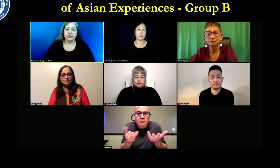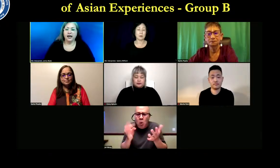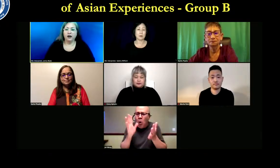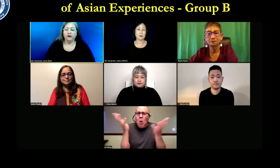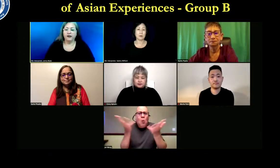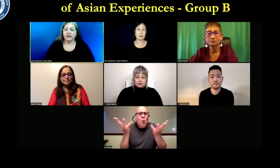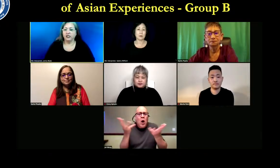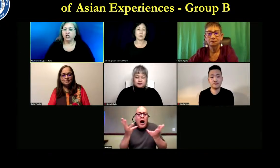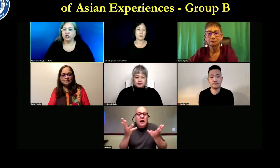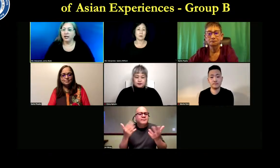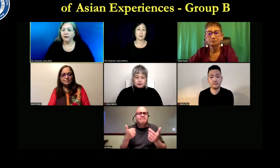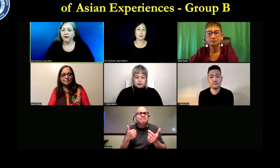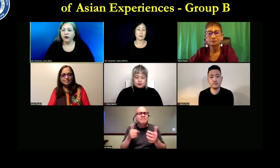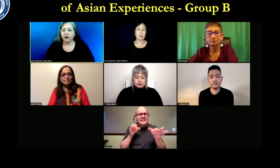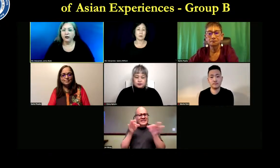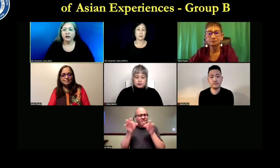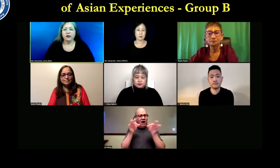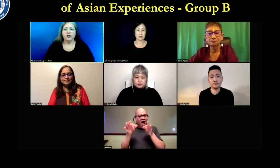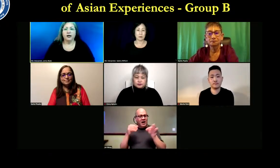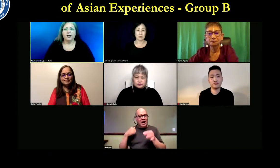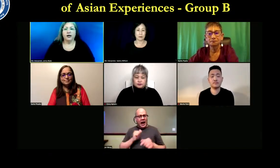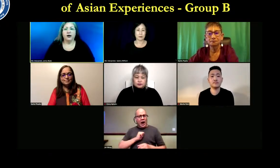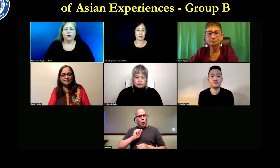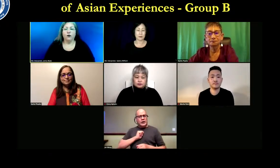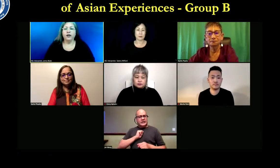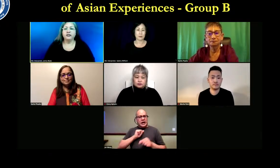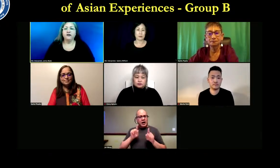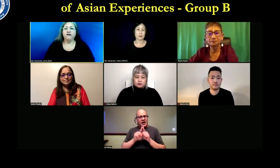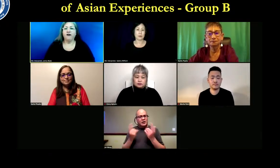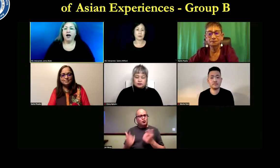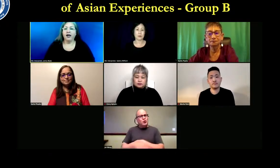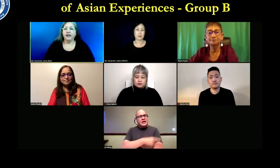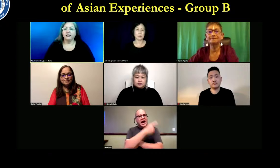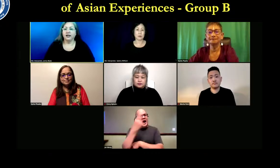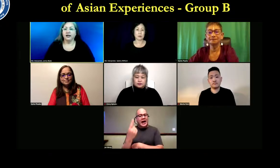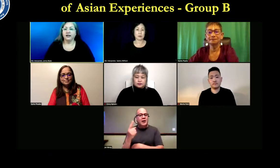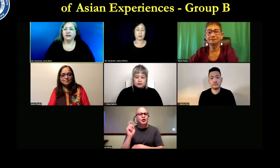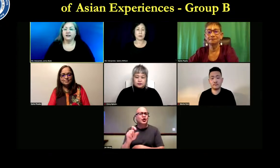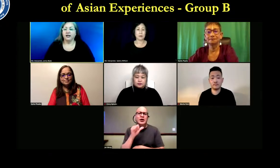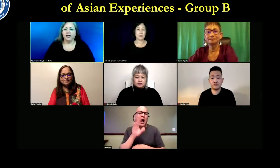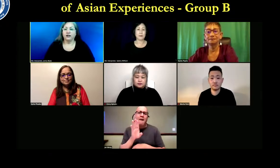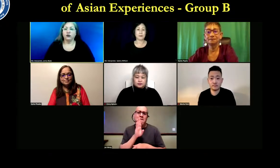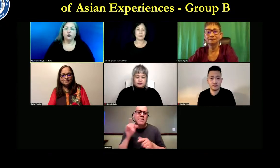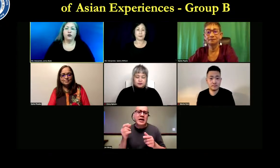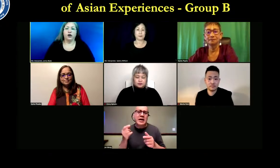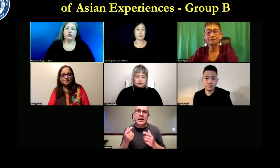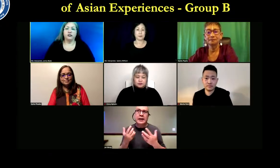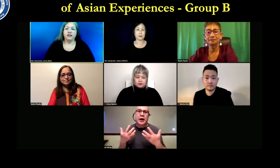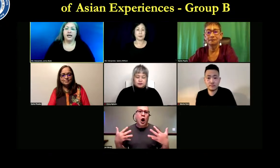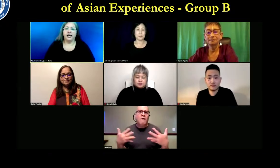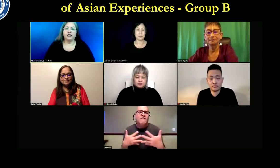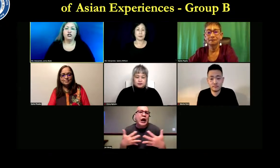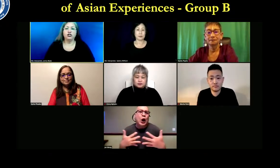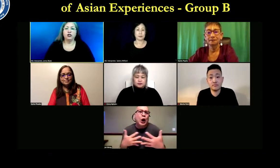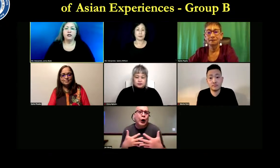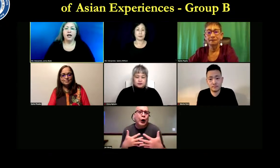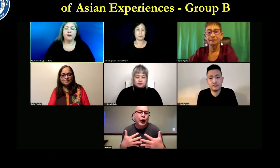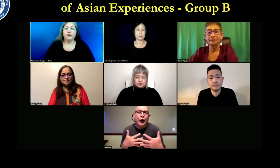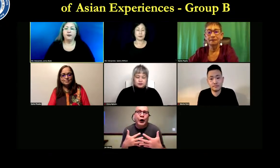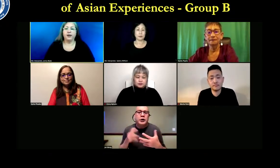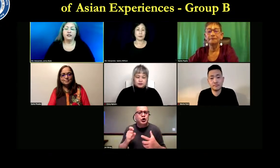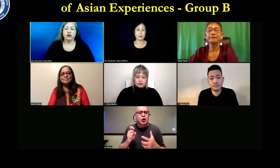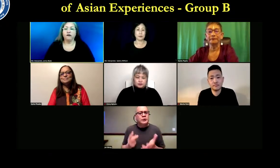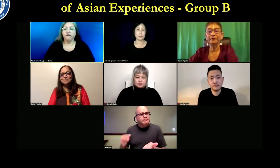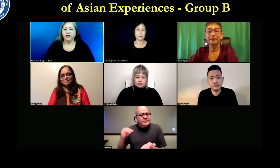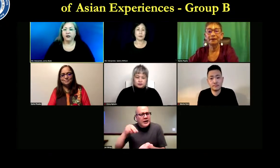to ourselves? Is it shameful? What defines us as who we are today? And it should not